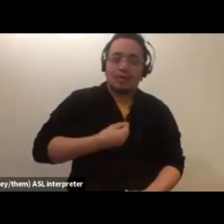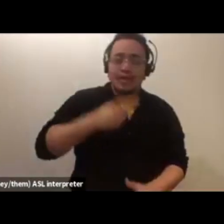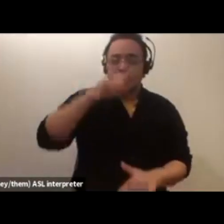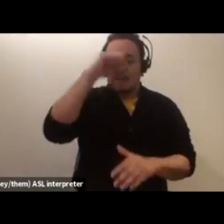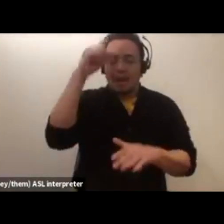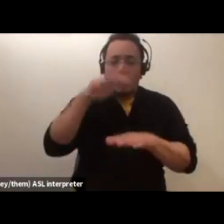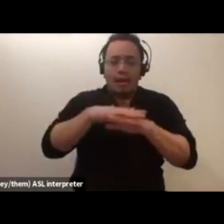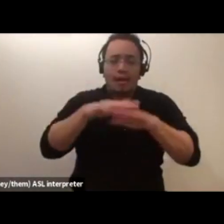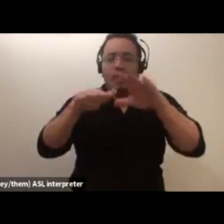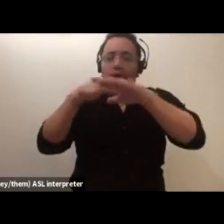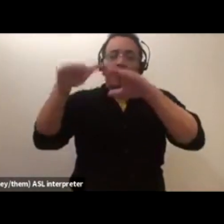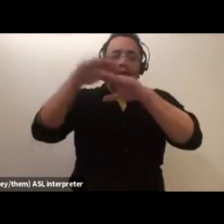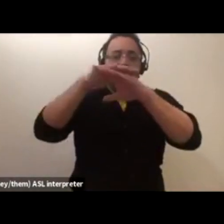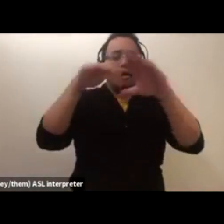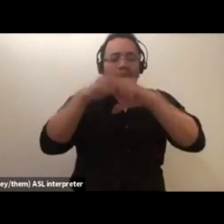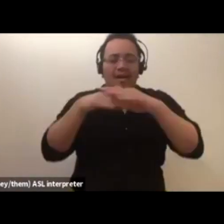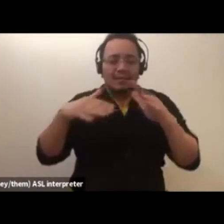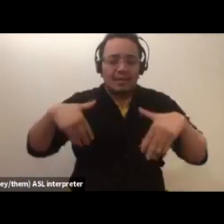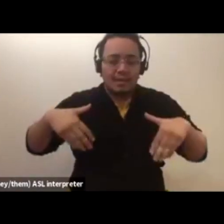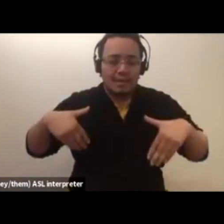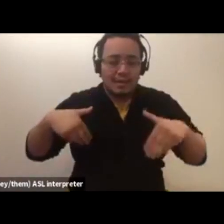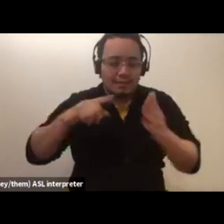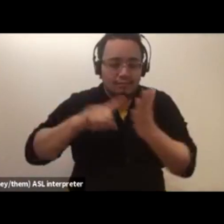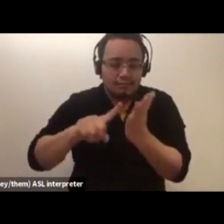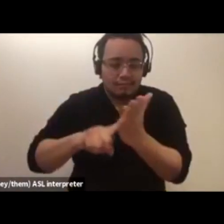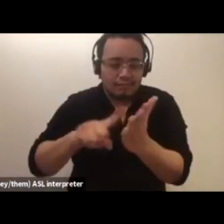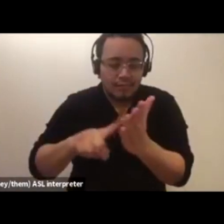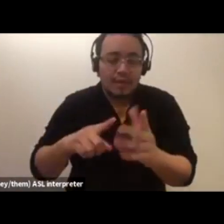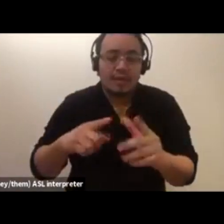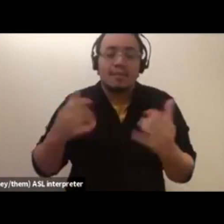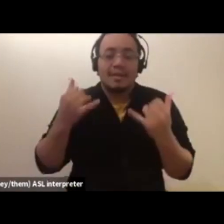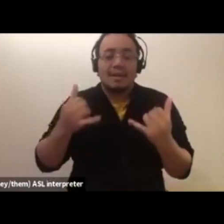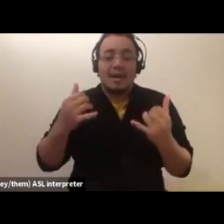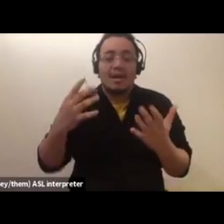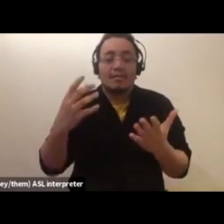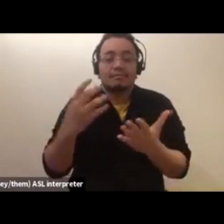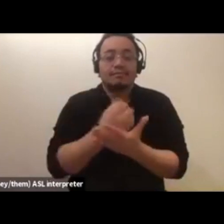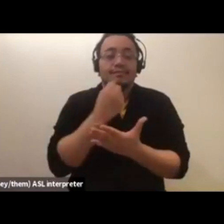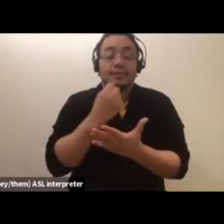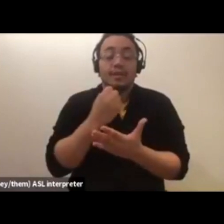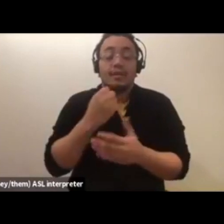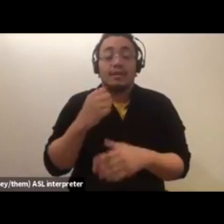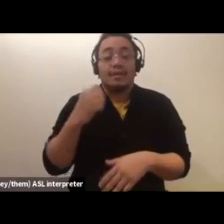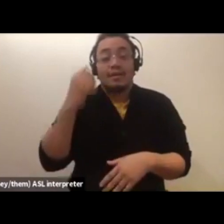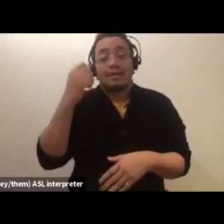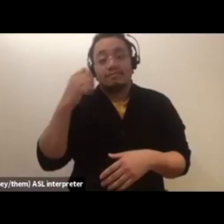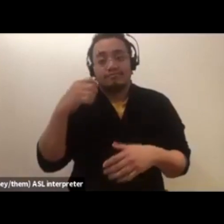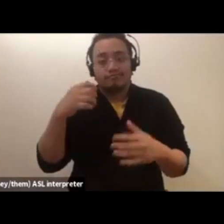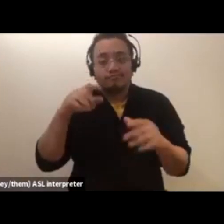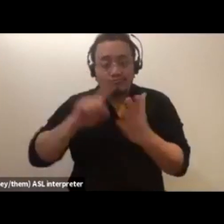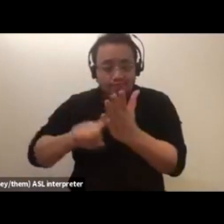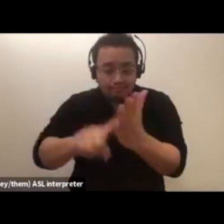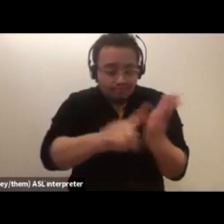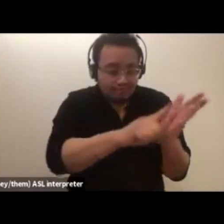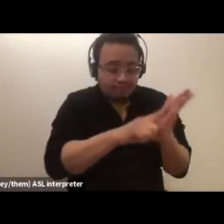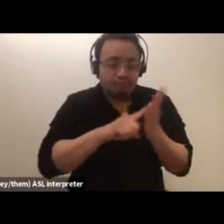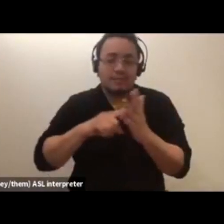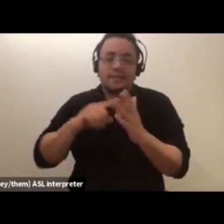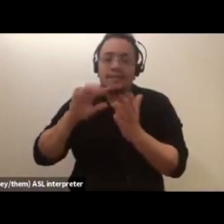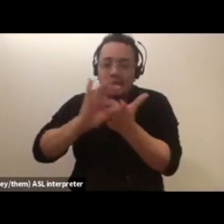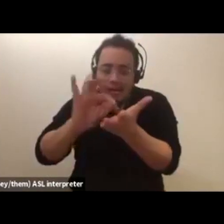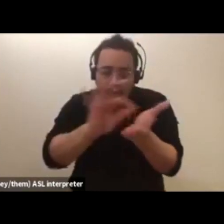time that we take advantage of now, while this census is not counting our communities, that we take and